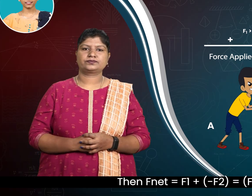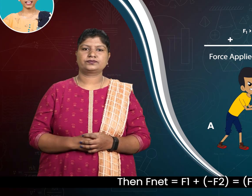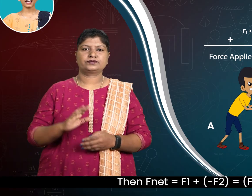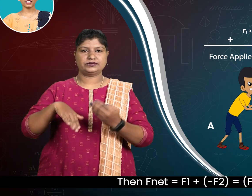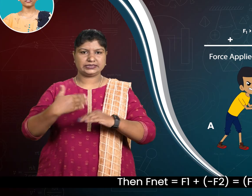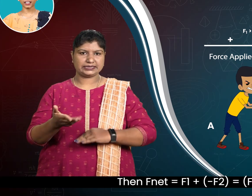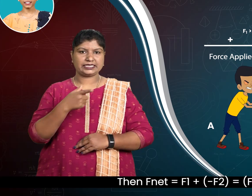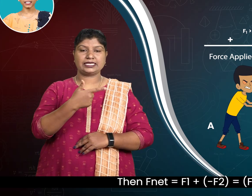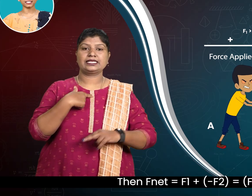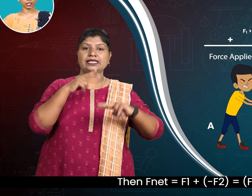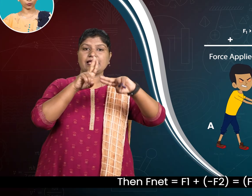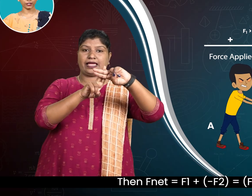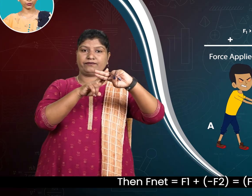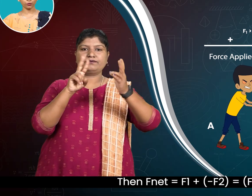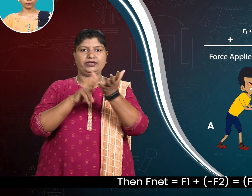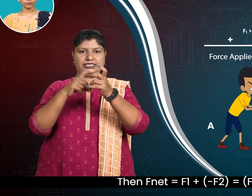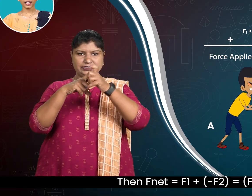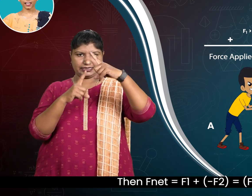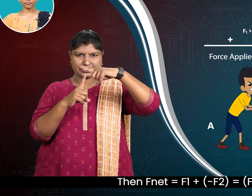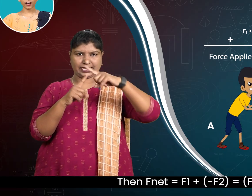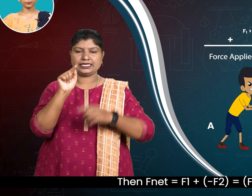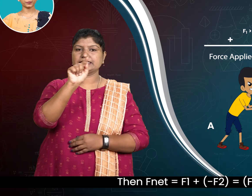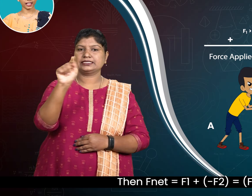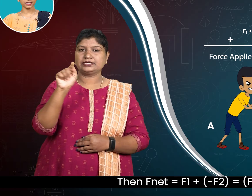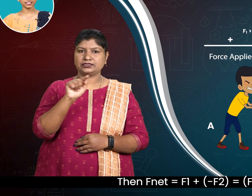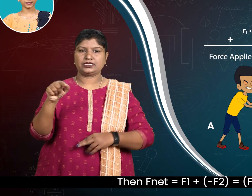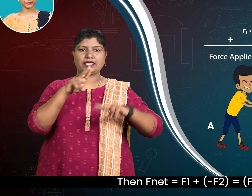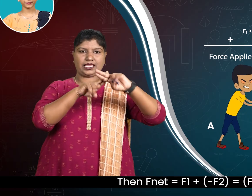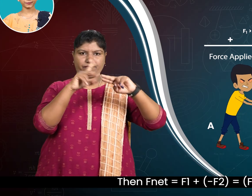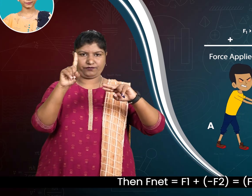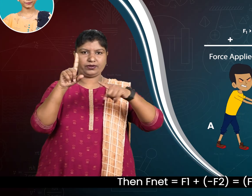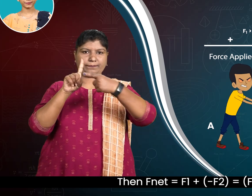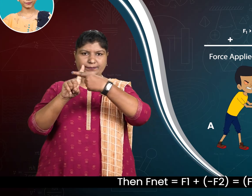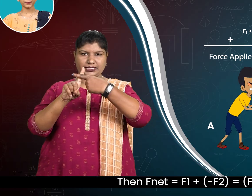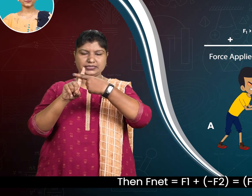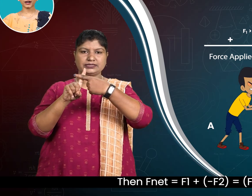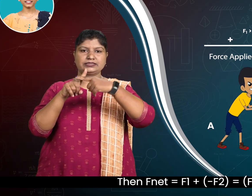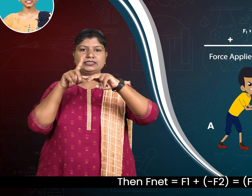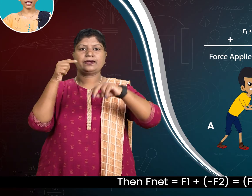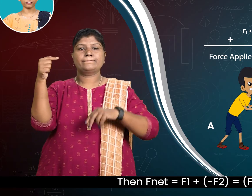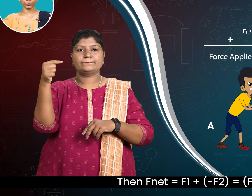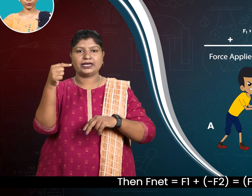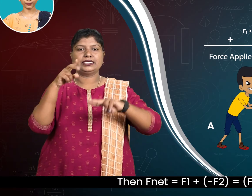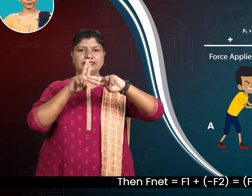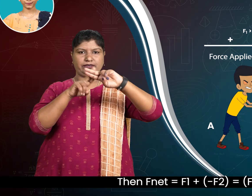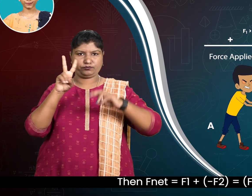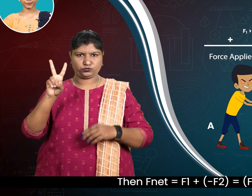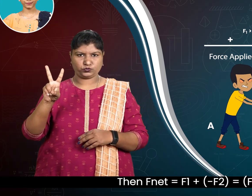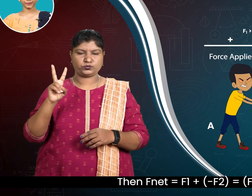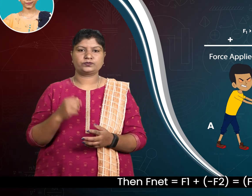Then F net is equal to F1 plus minus F2,